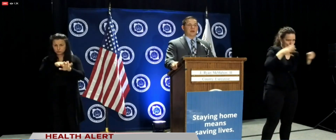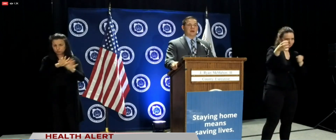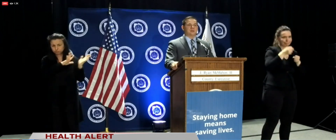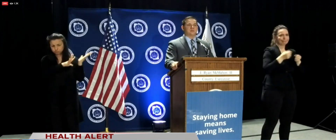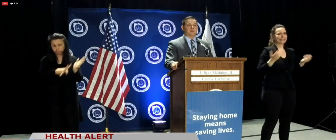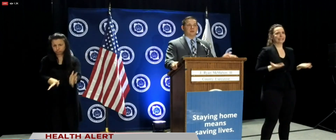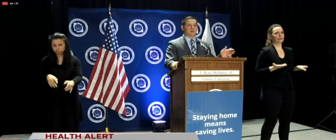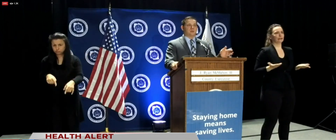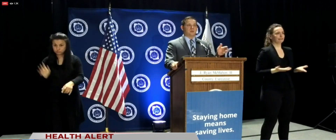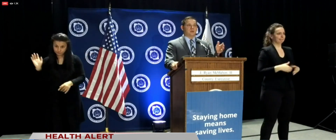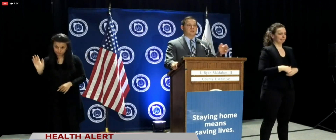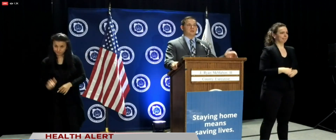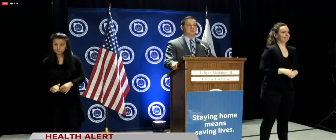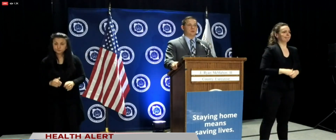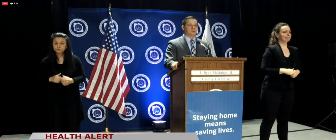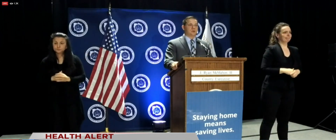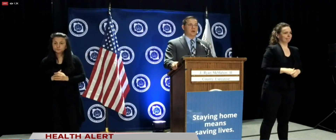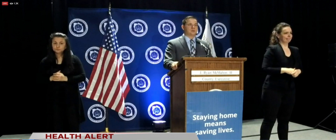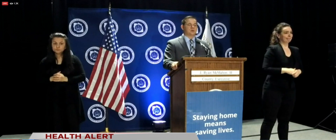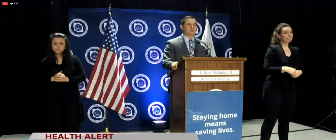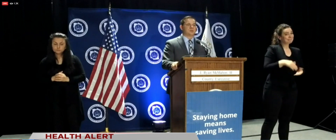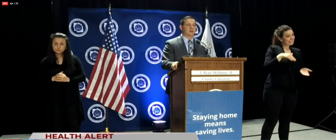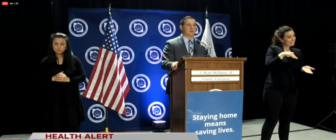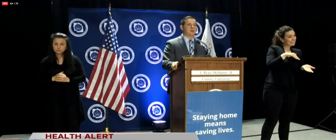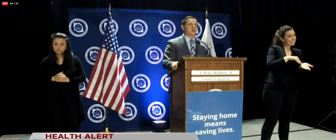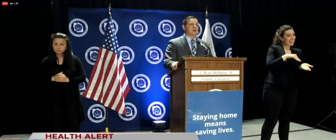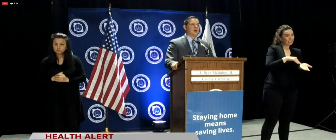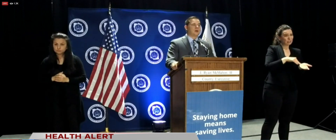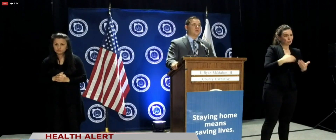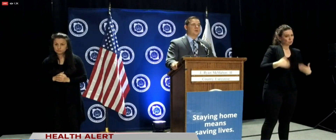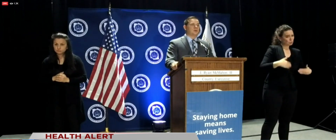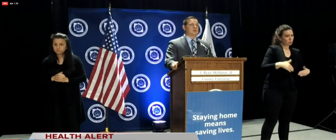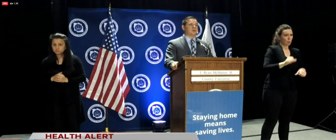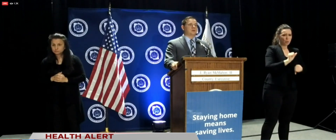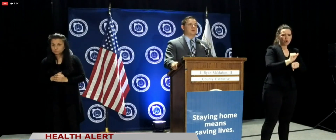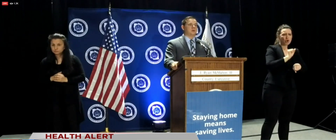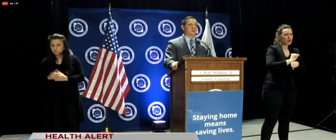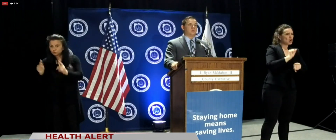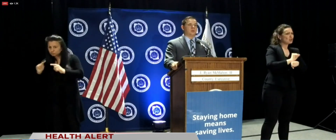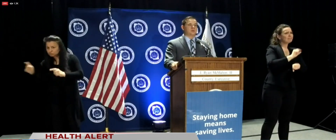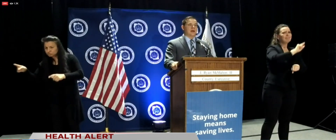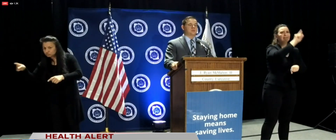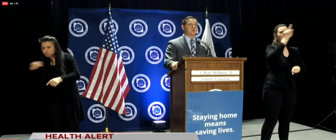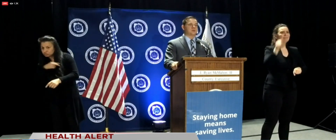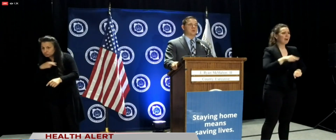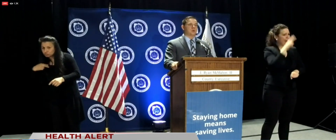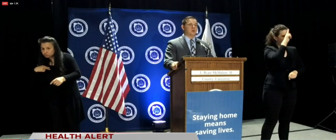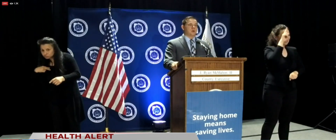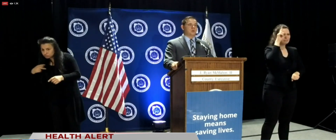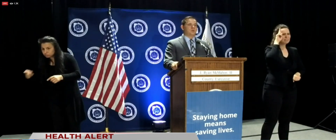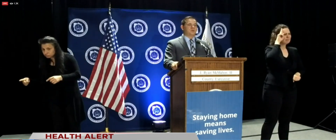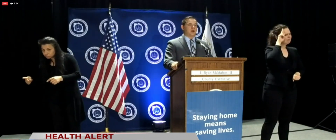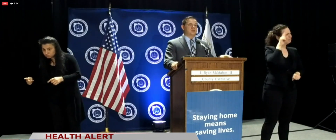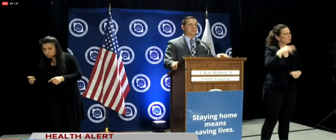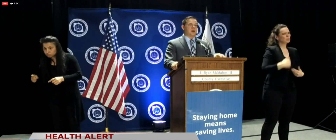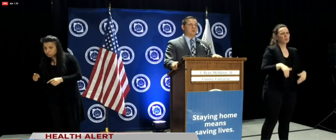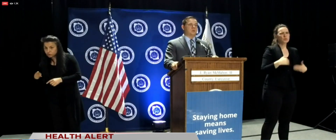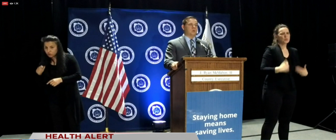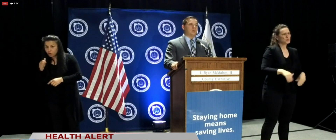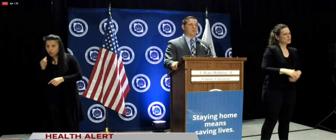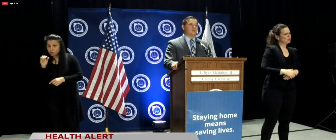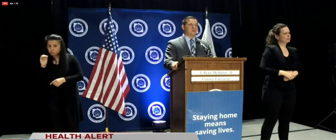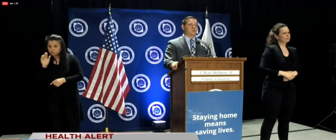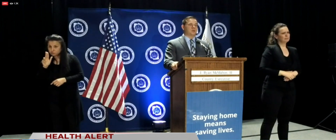if your doctor's affiliated with St. Joe's or Crouse or Upstate, you're going to go to one of those hospitals. So we've talked